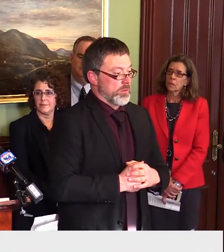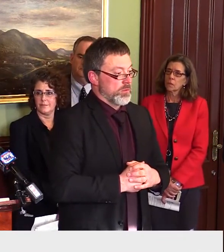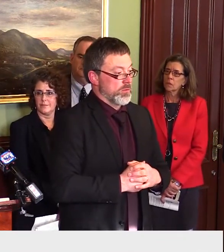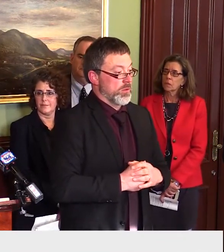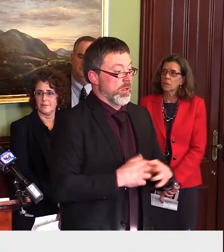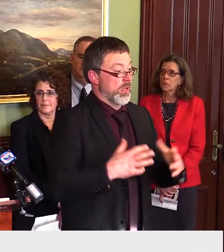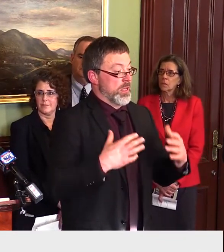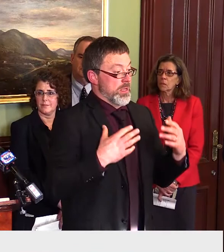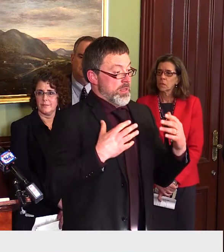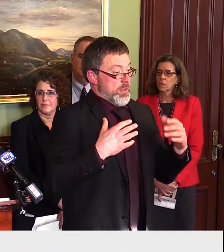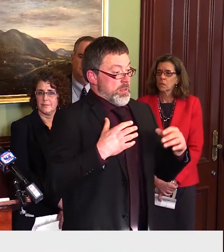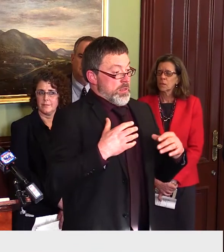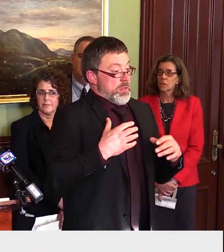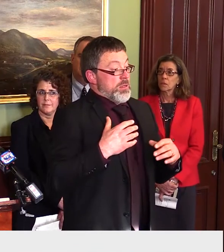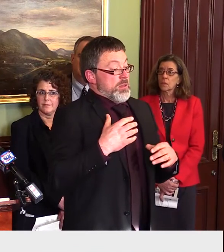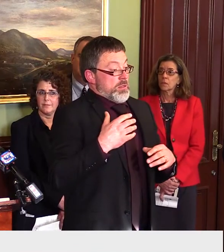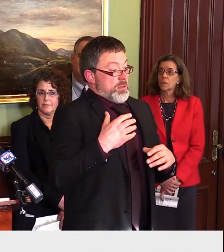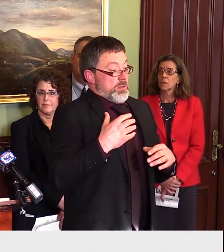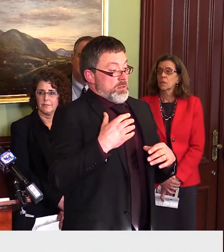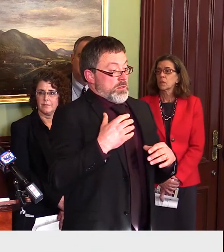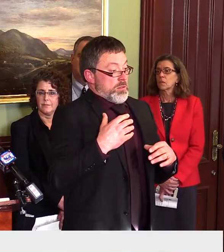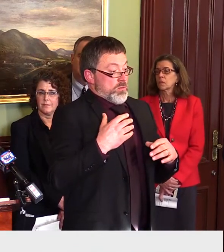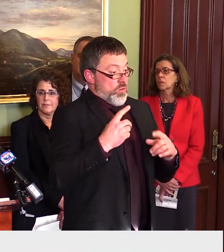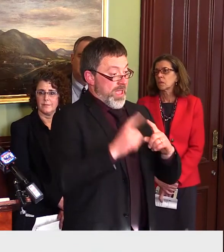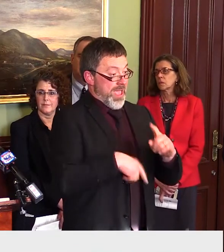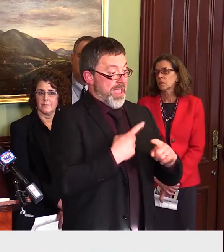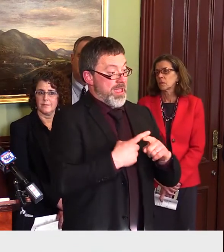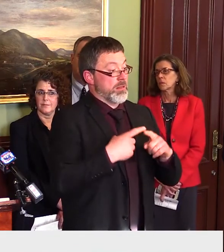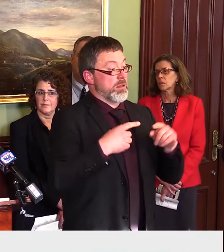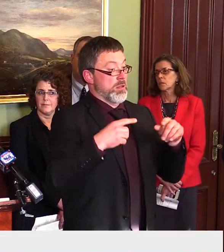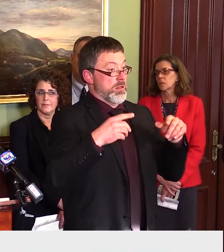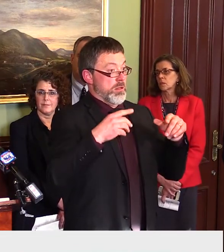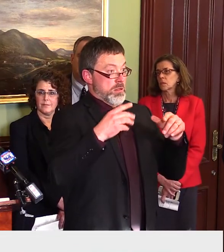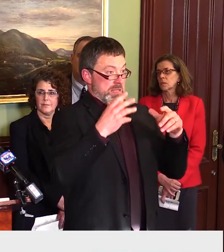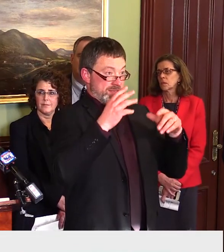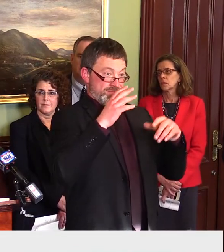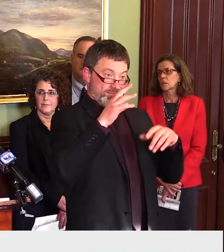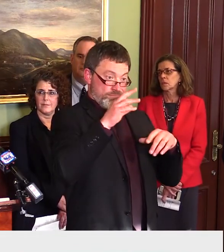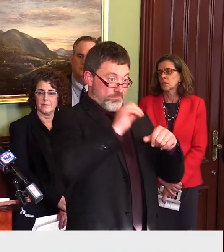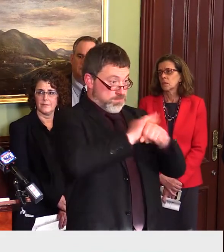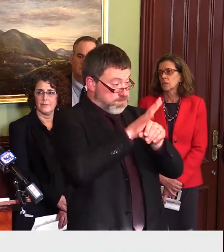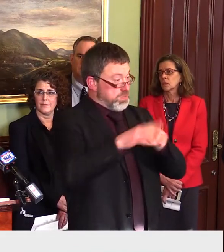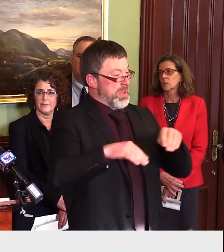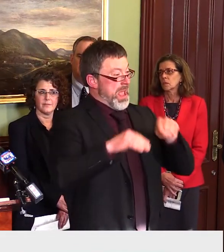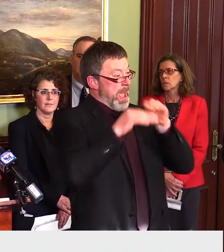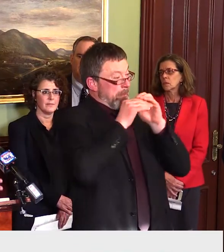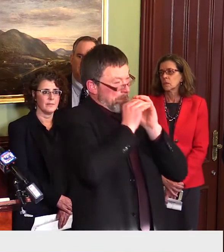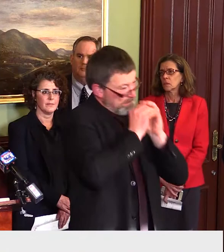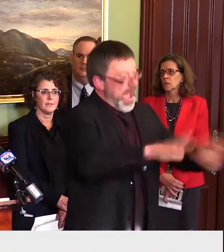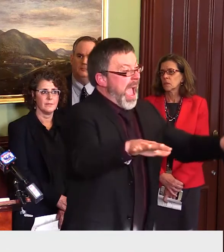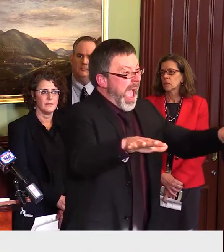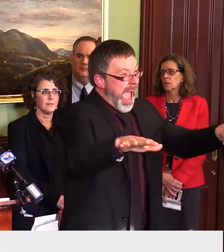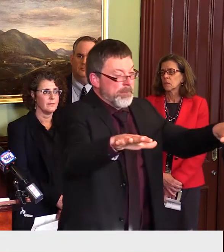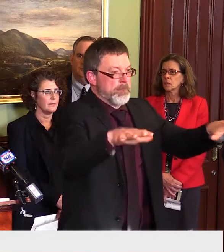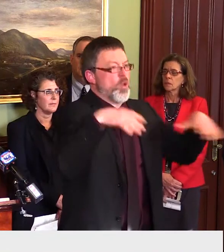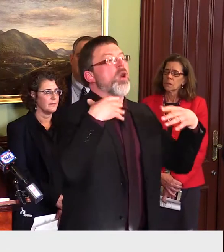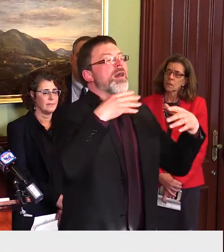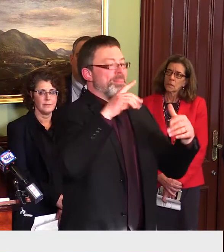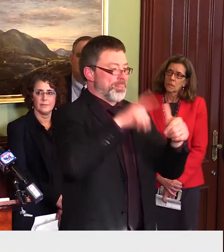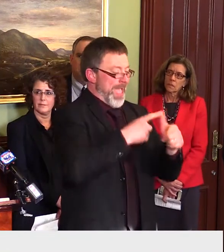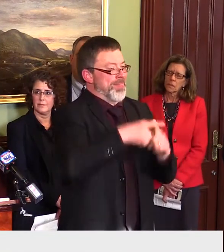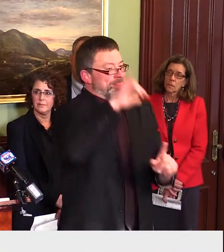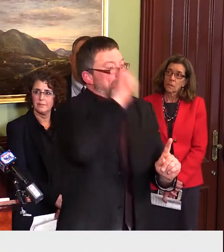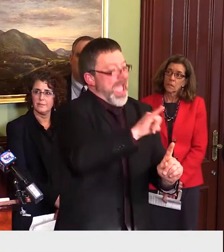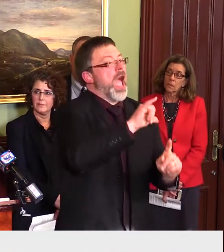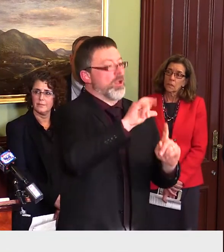infection, meaning person-to-person spread without other risk factors. I'll be frank, much of this relies